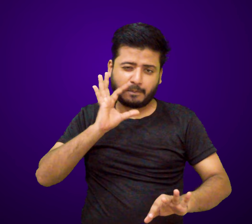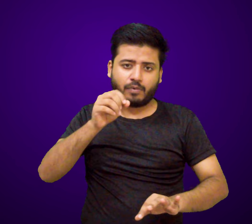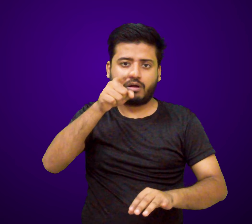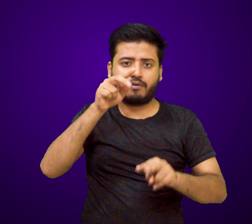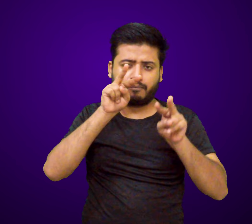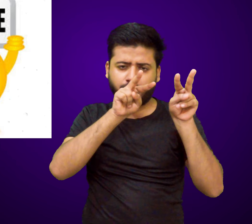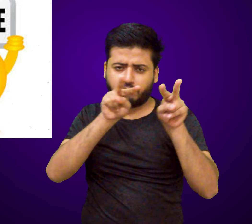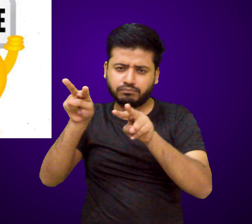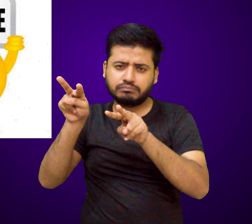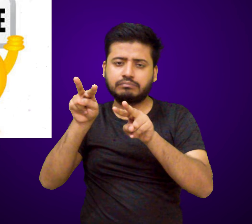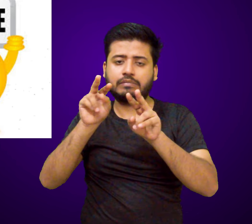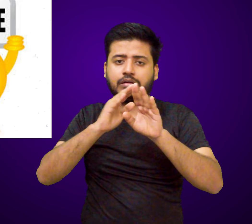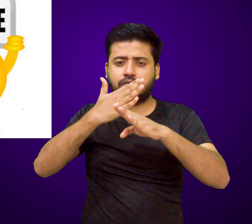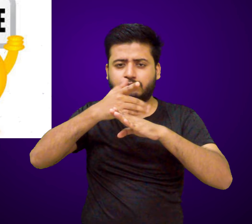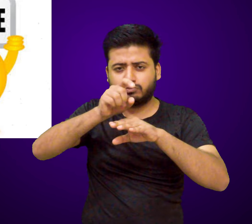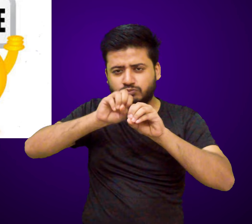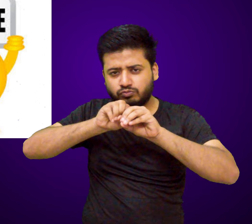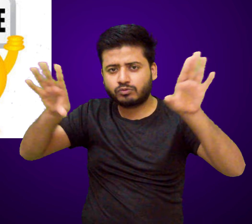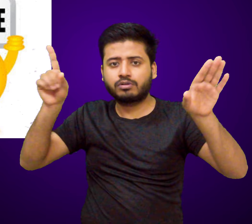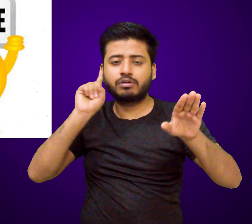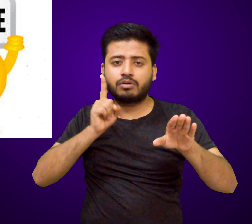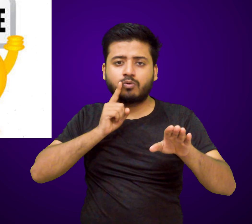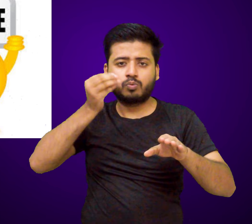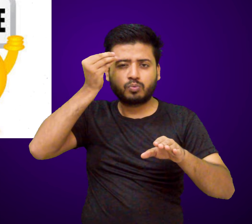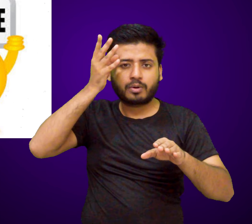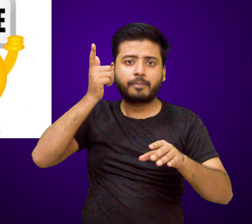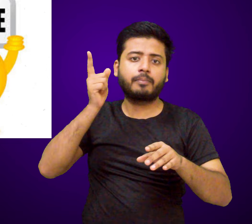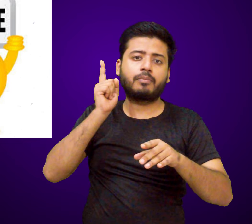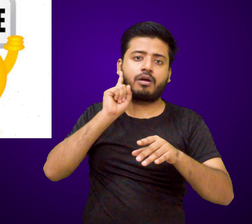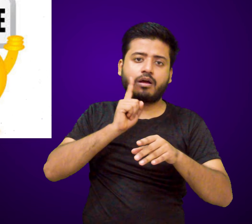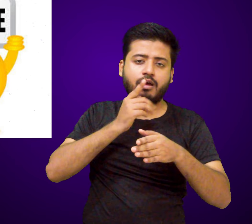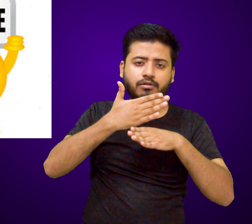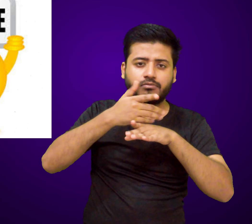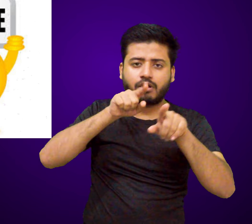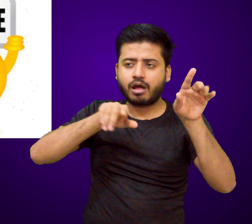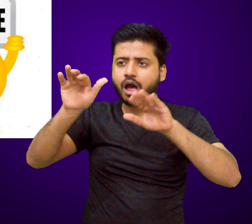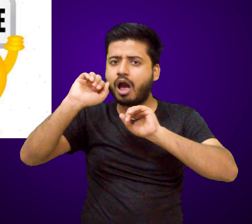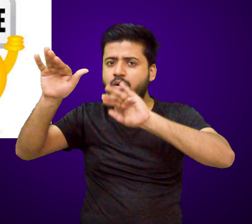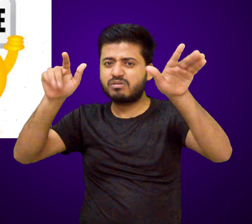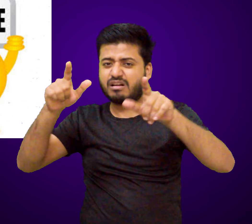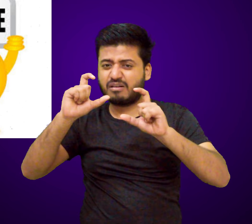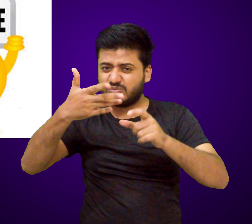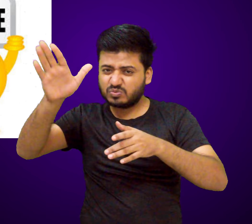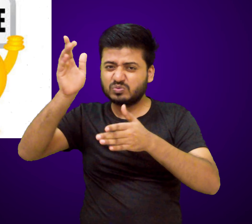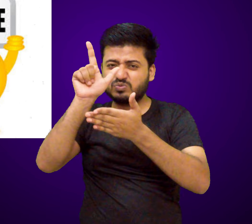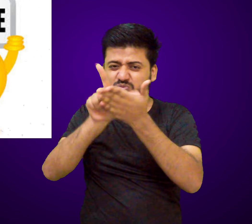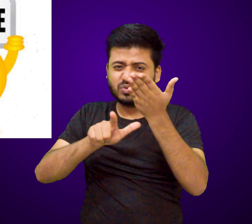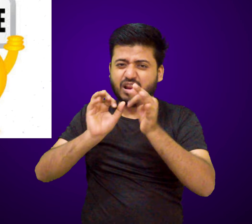productive and the limitations you face. Medical opinions and supporting documents. Briefly mention that you